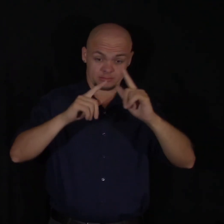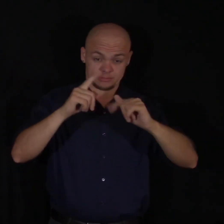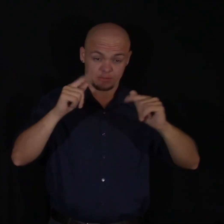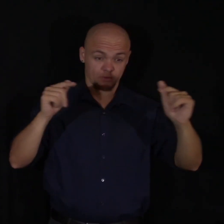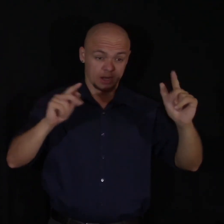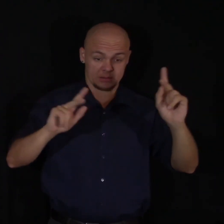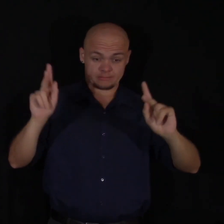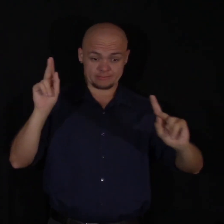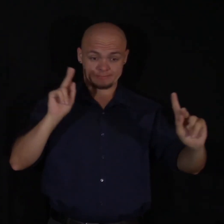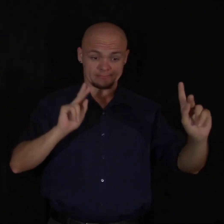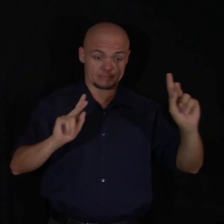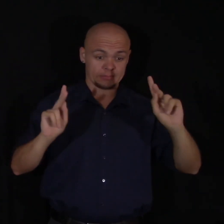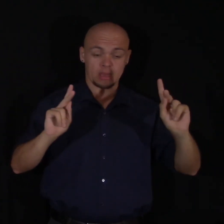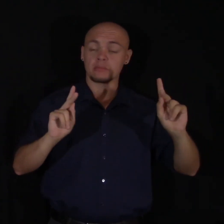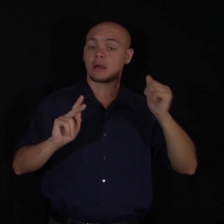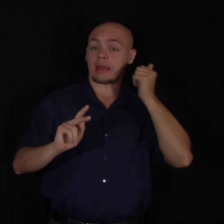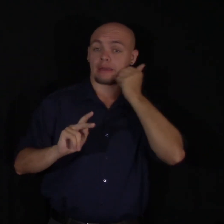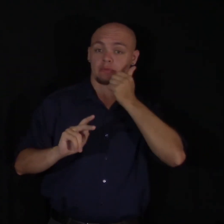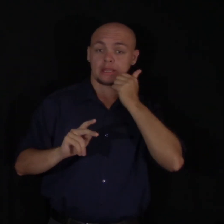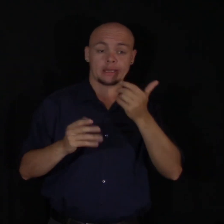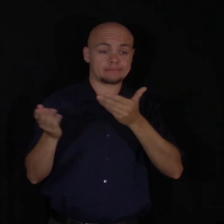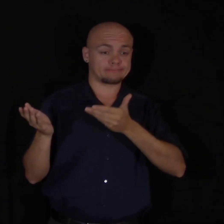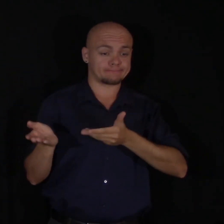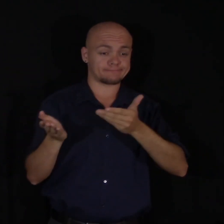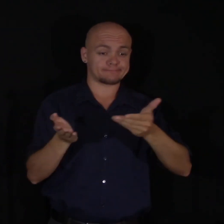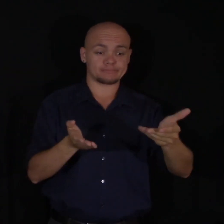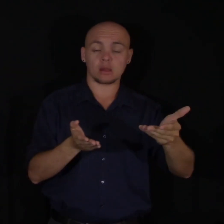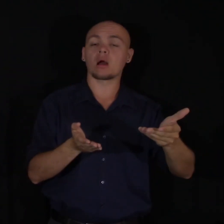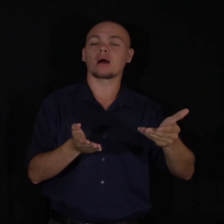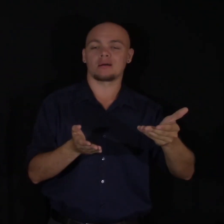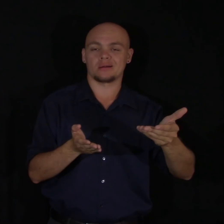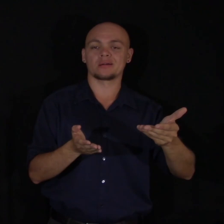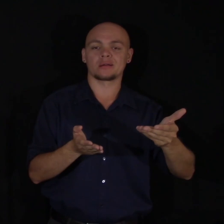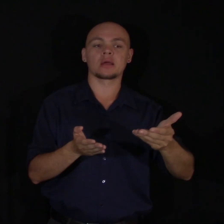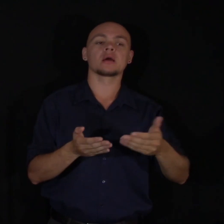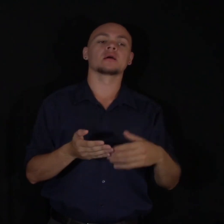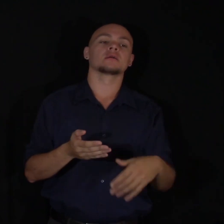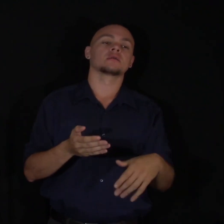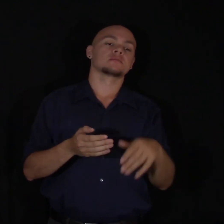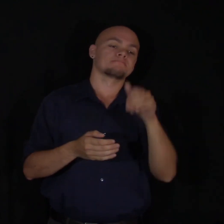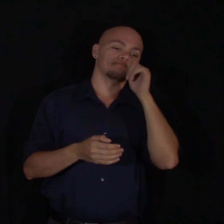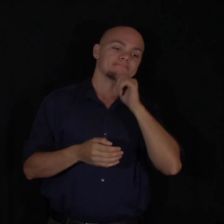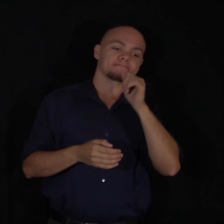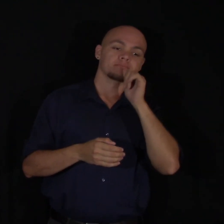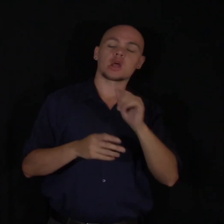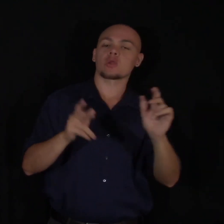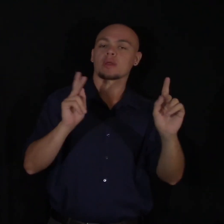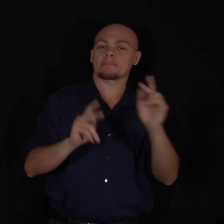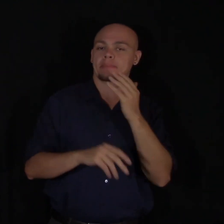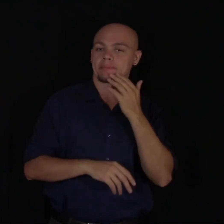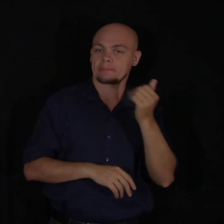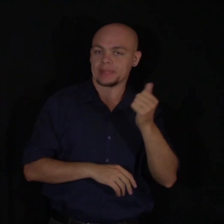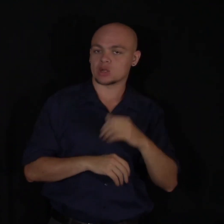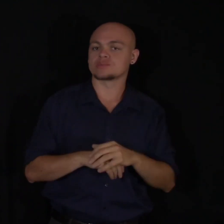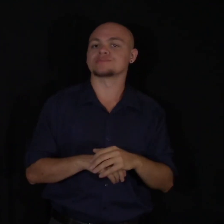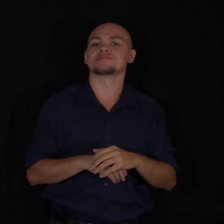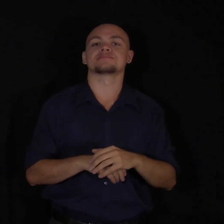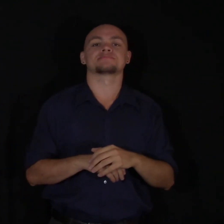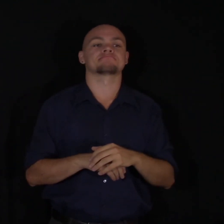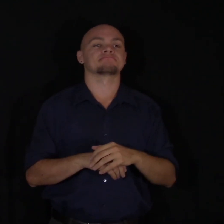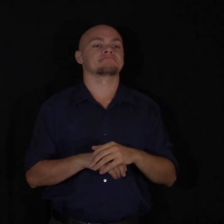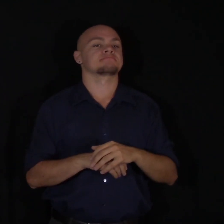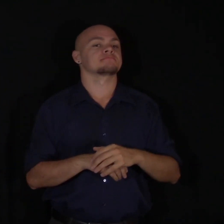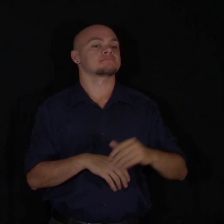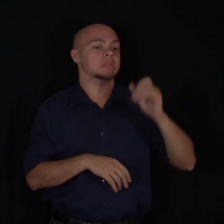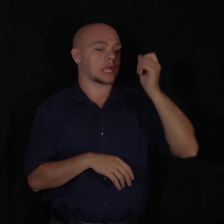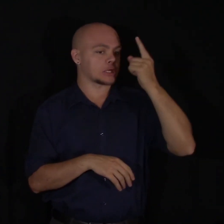people carry themselves every day, we'll be able to have a wider tolerance for people. We'll be able to understand them easily.